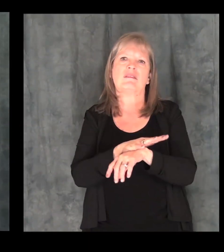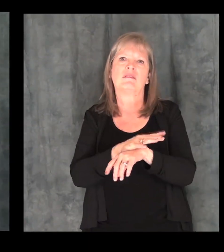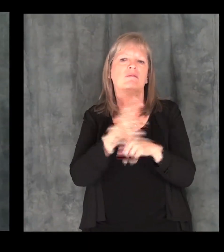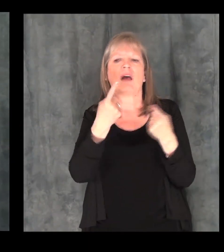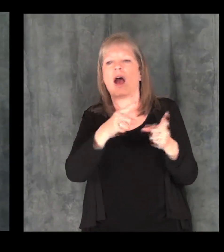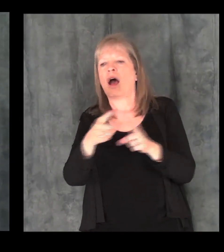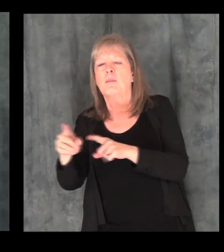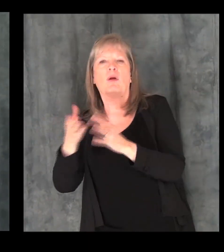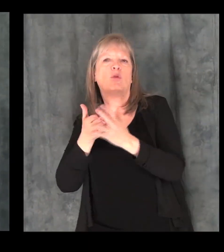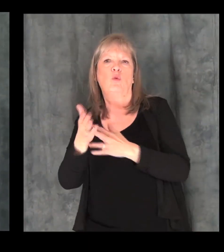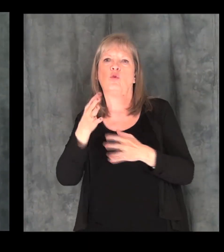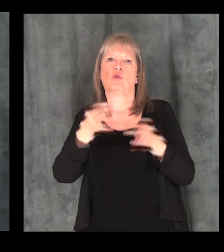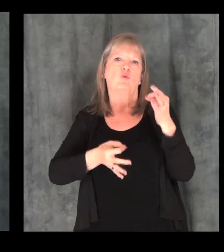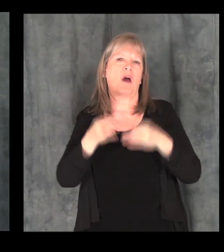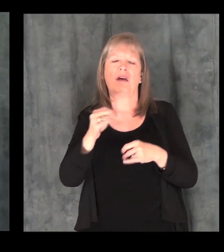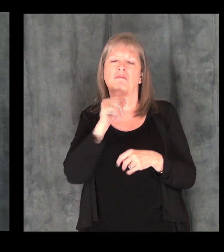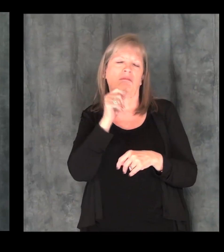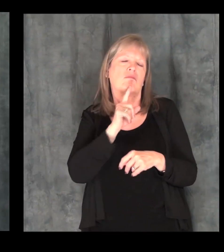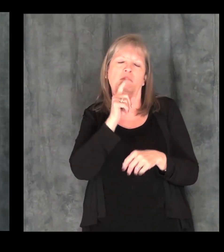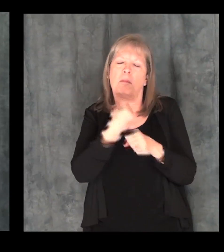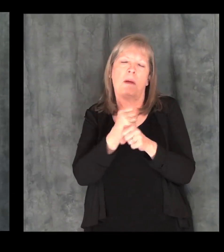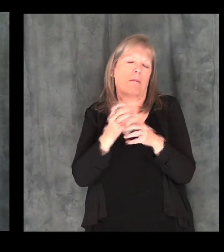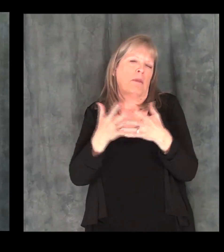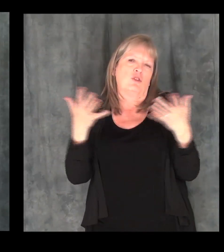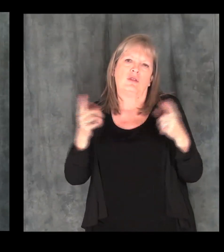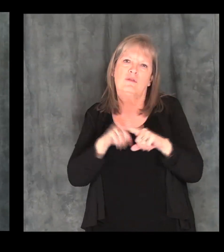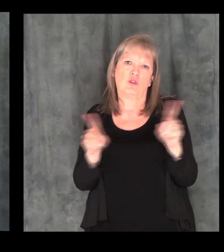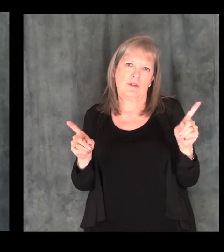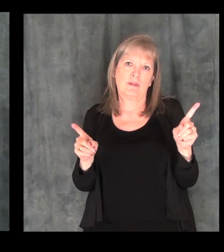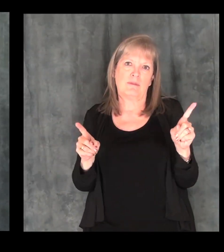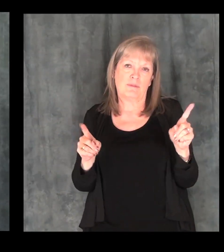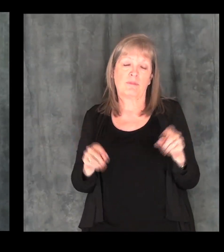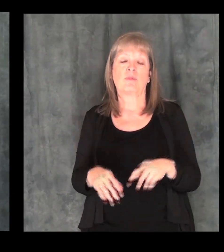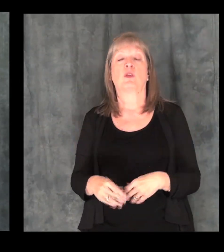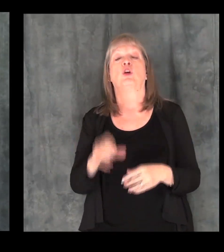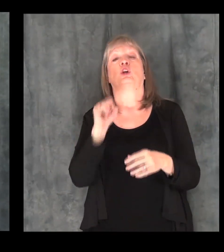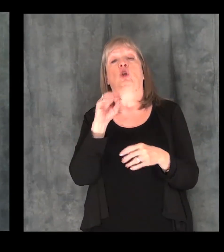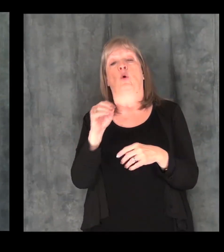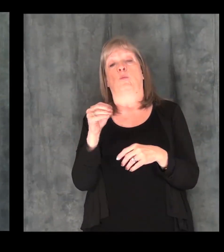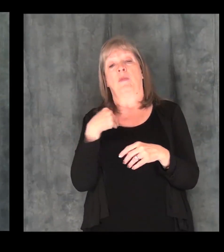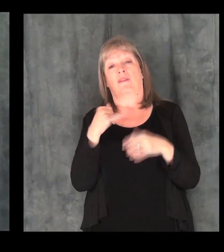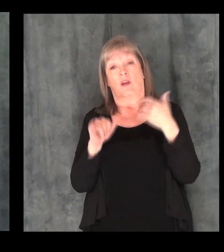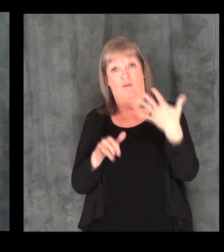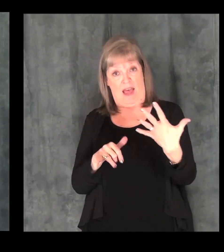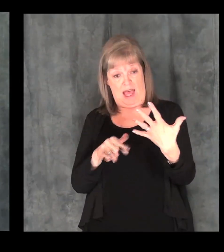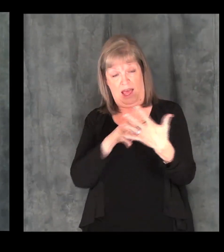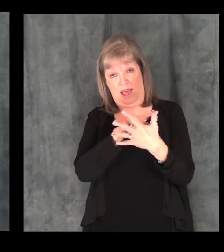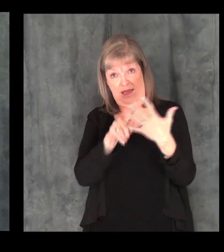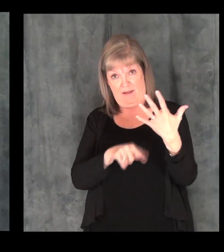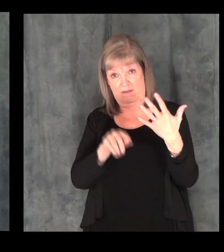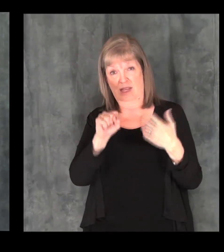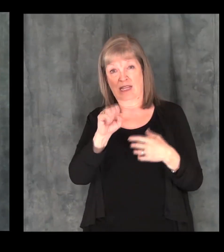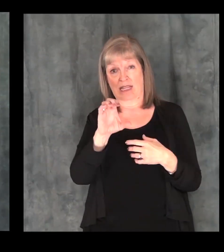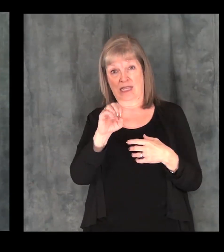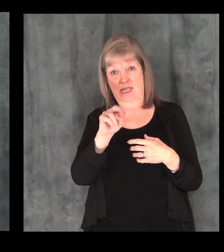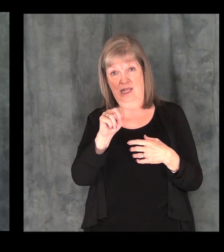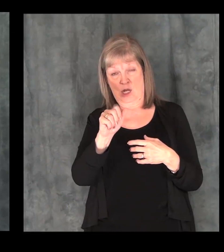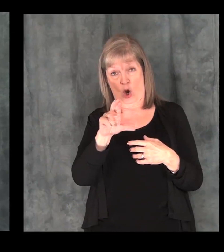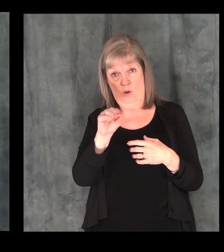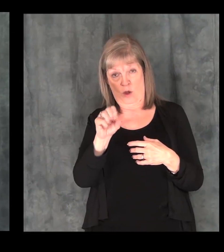the trial. It didn't make that much difference in the long run. So we filmed these 5 different scenarios over